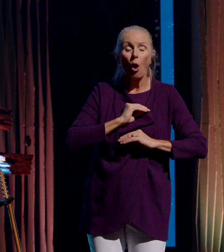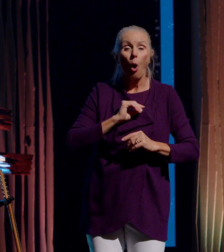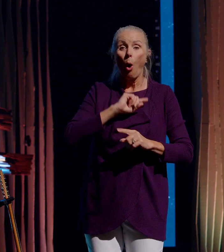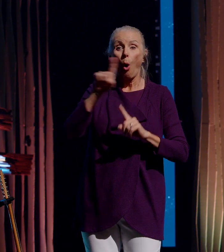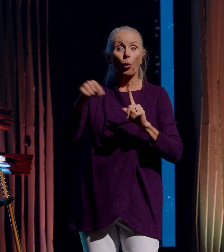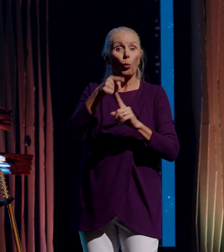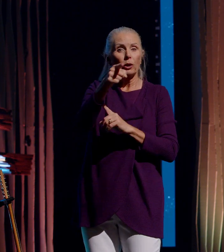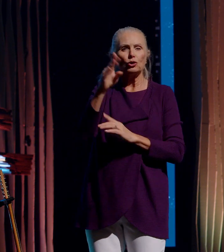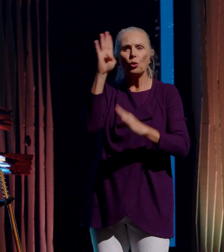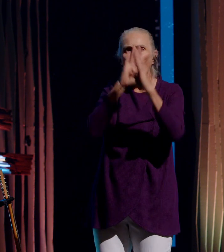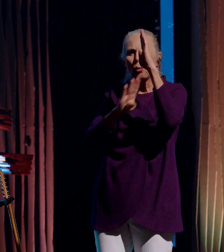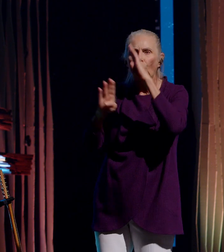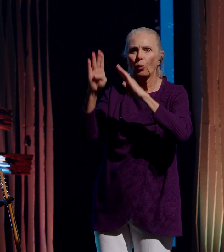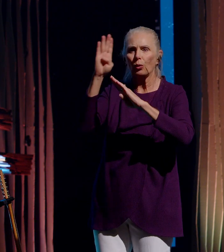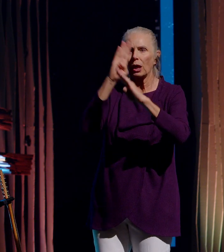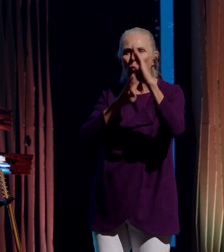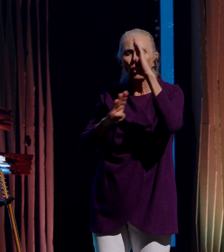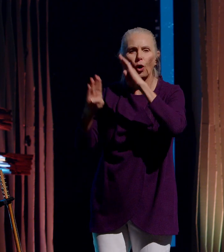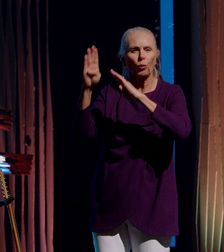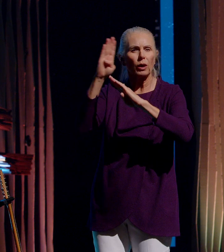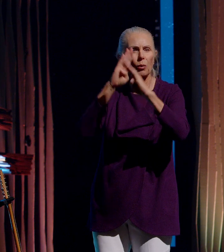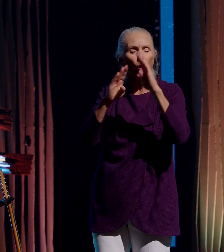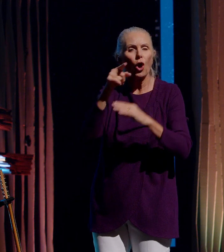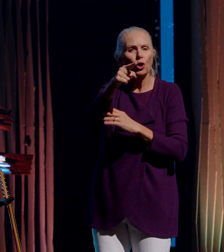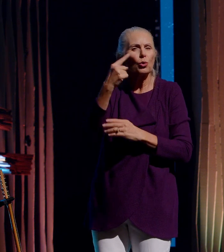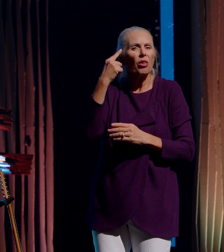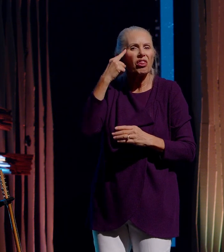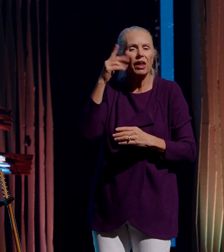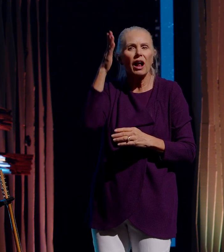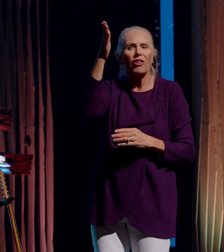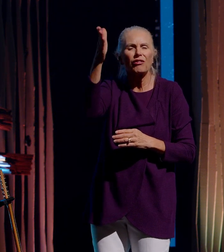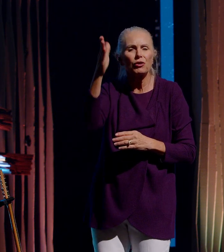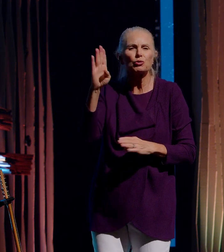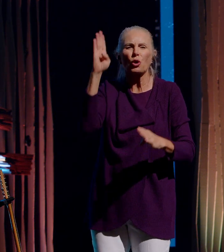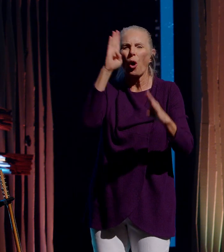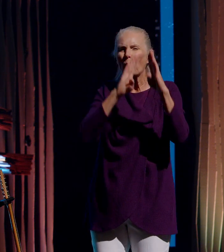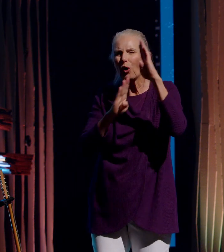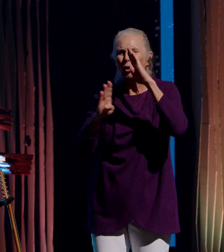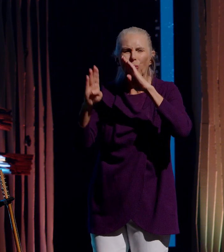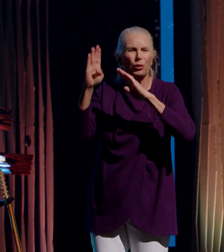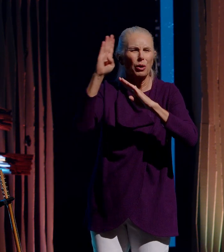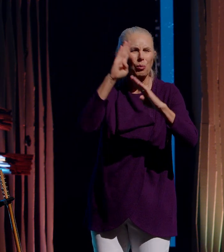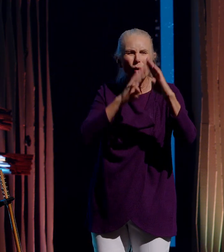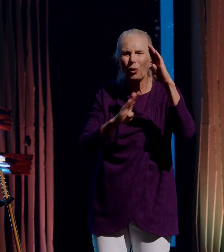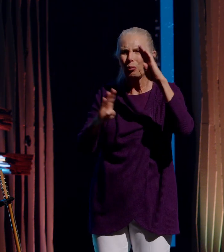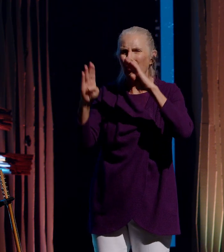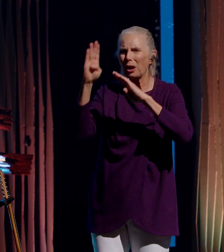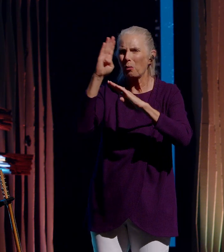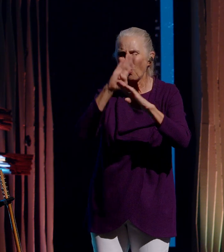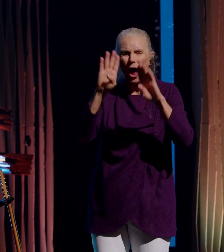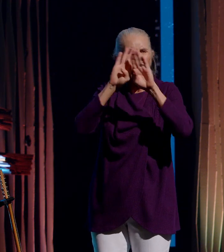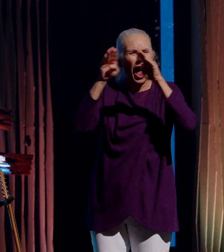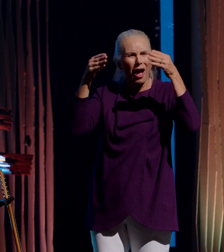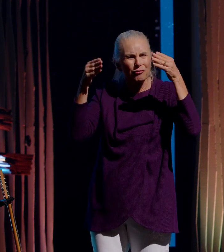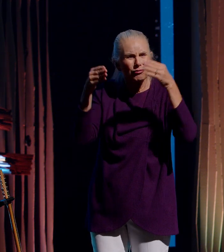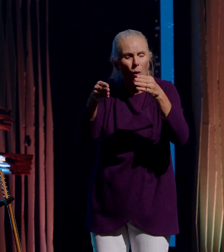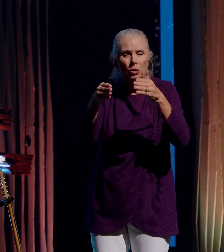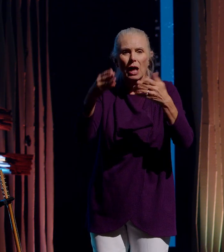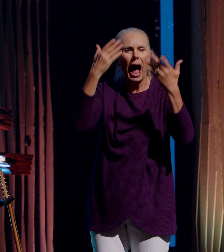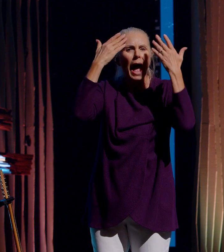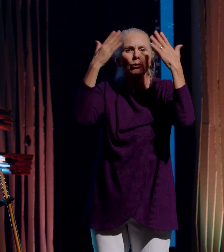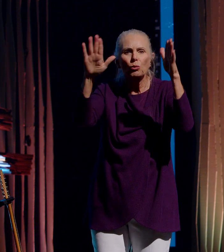worry. Like when we think of the future, and the only thing that we can focus on is what we don't